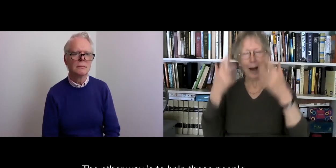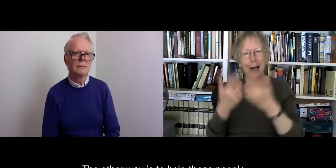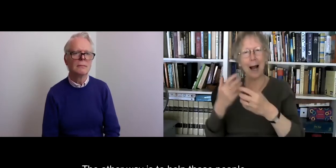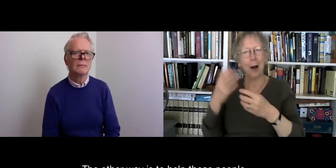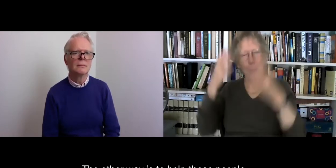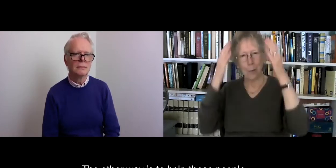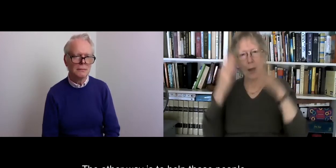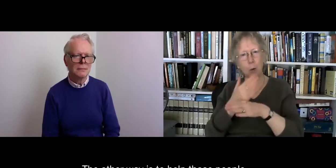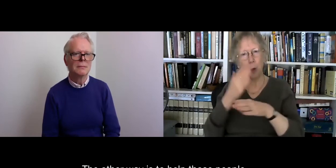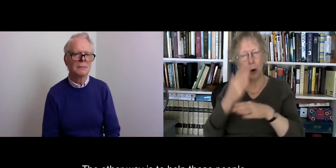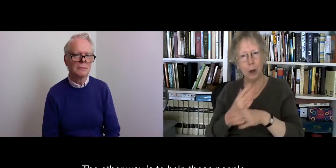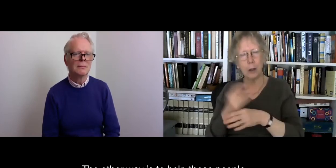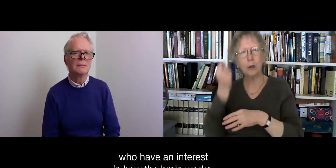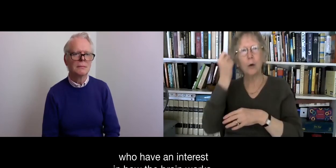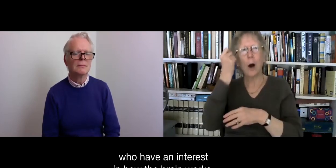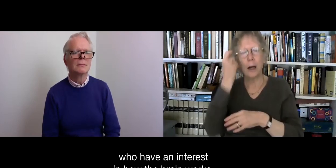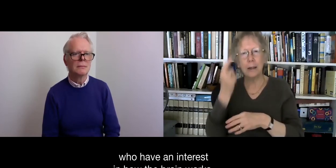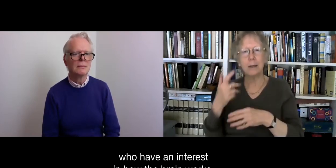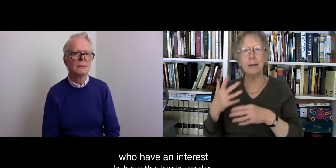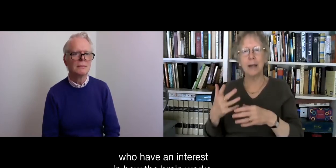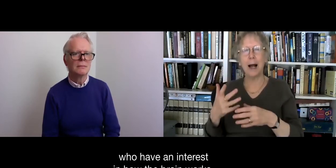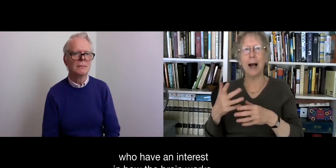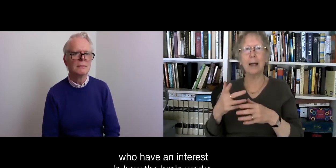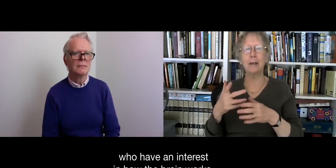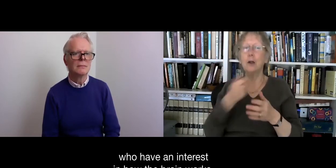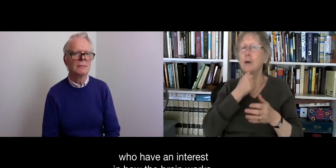other way is to help those people who have an interest in how the brain works,